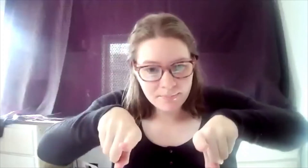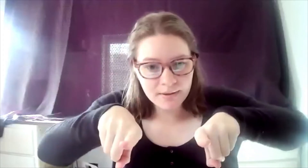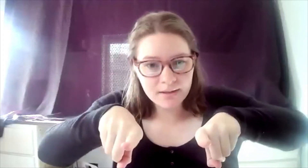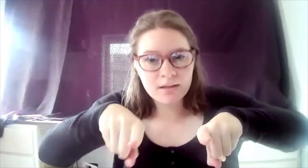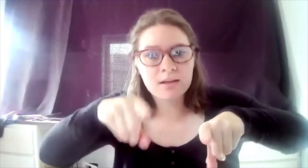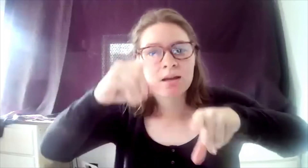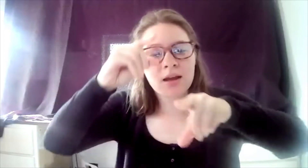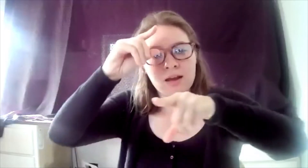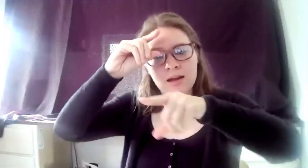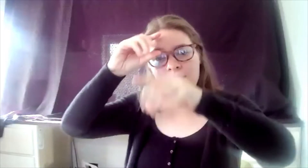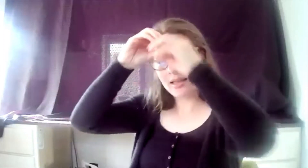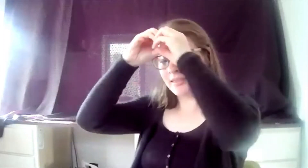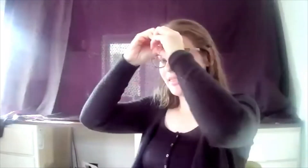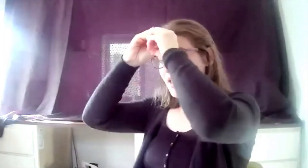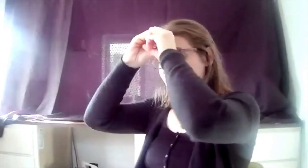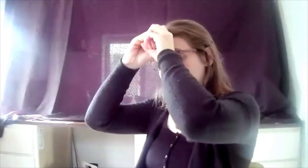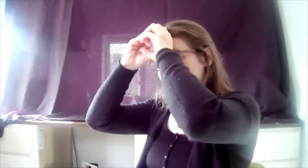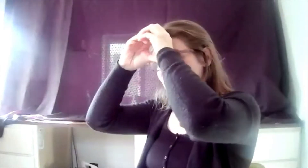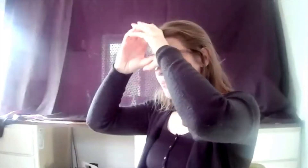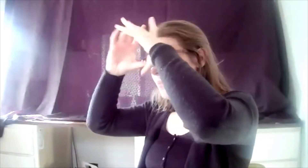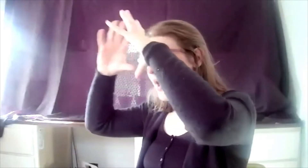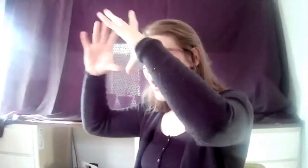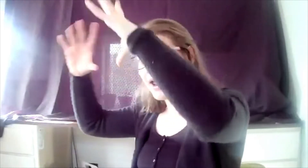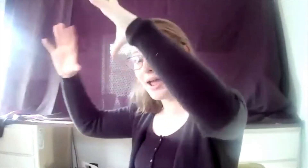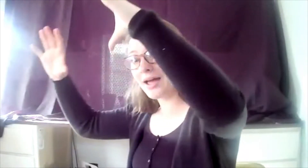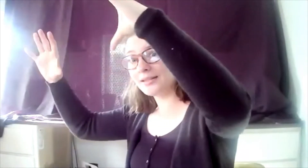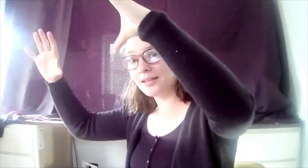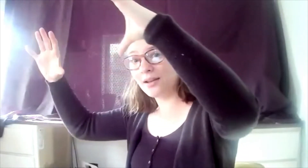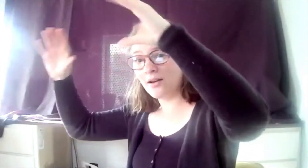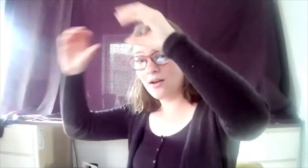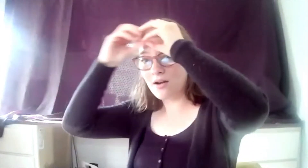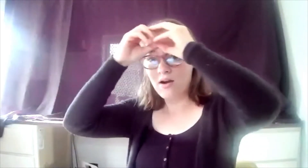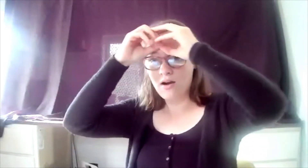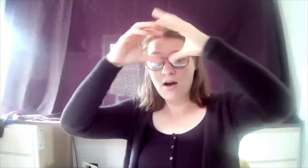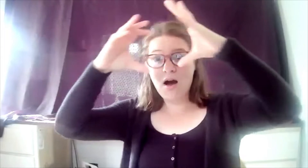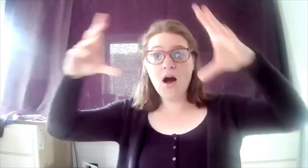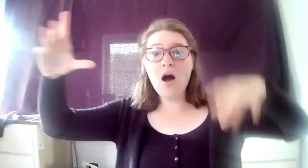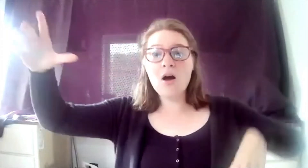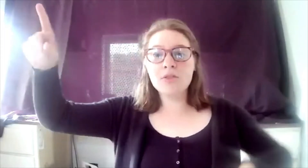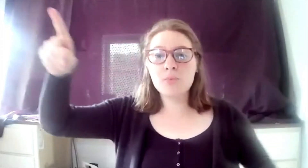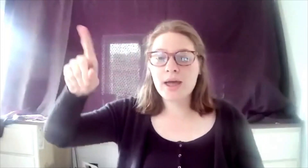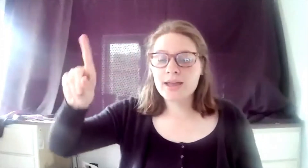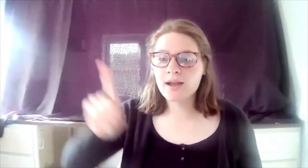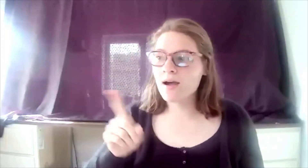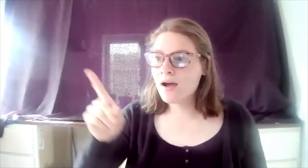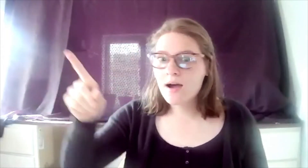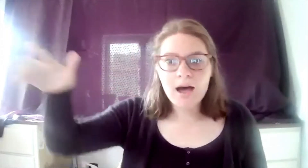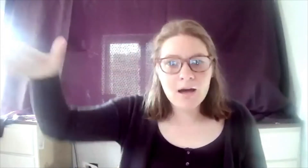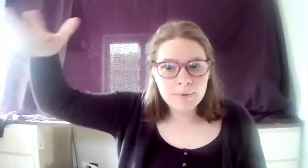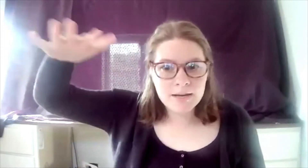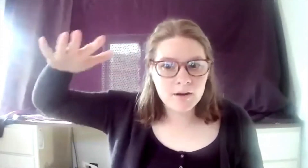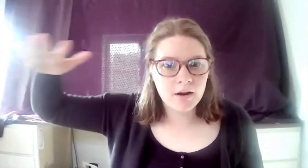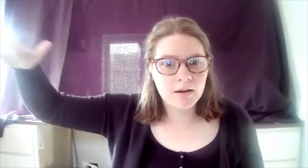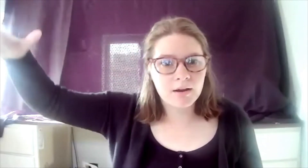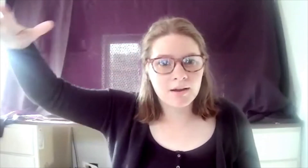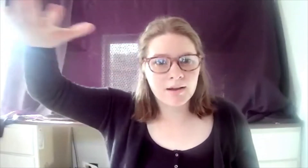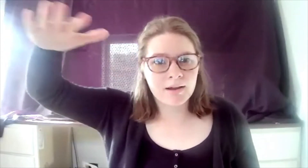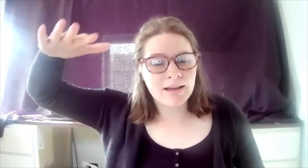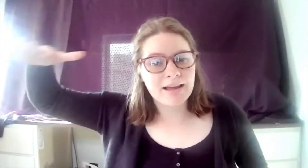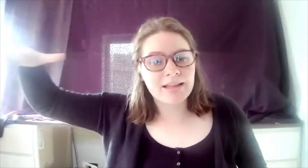happen, they expand all the way up here. And